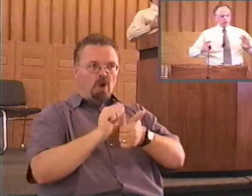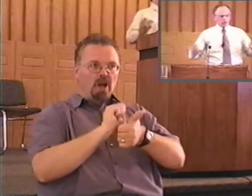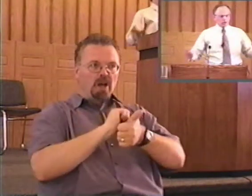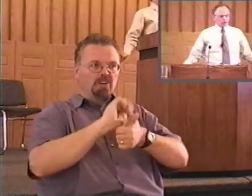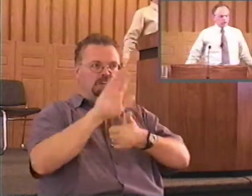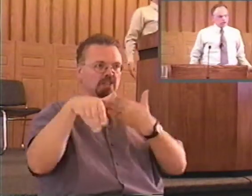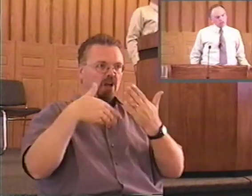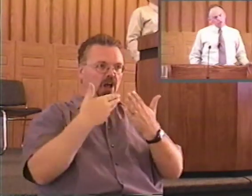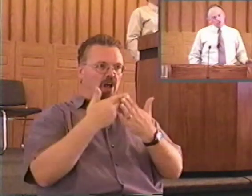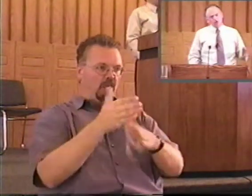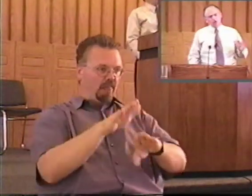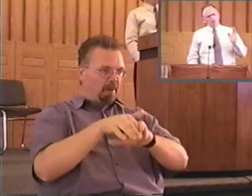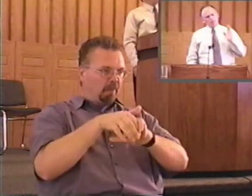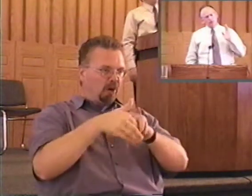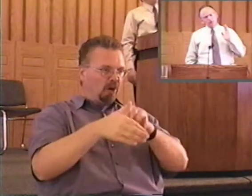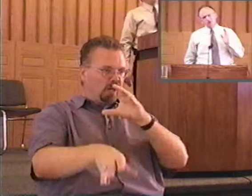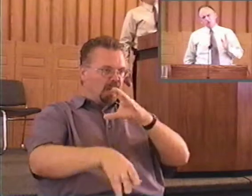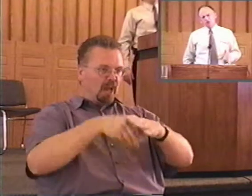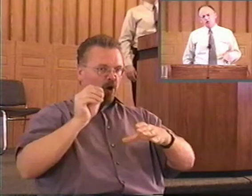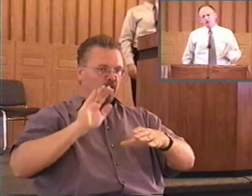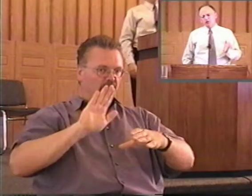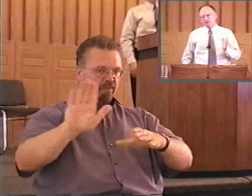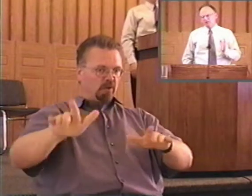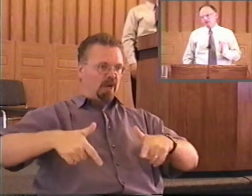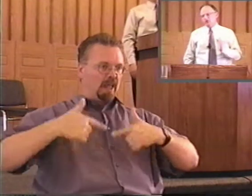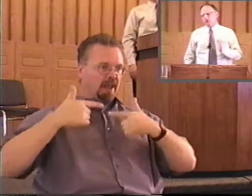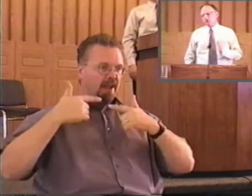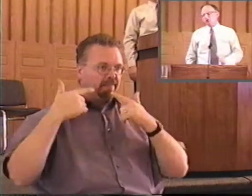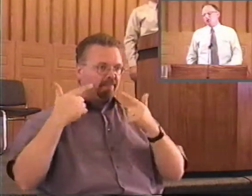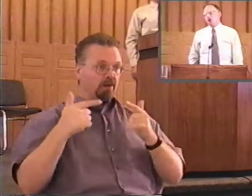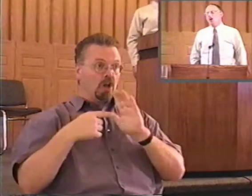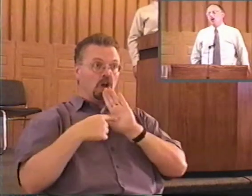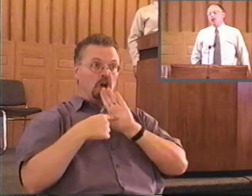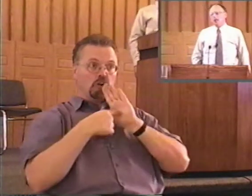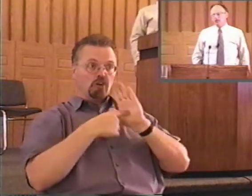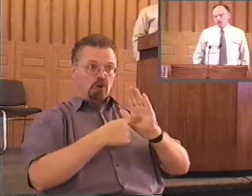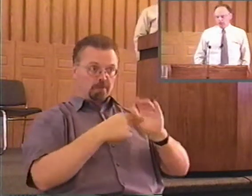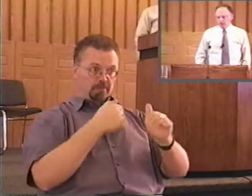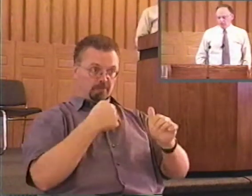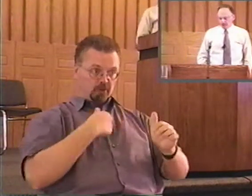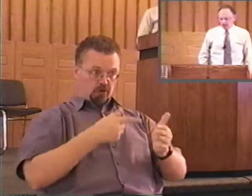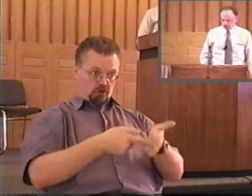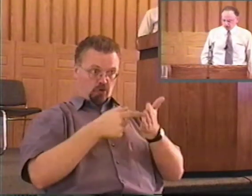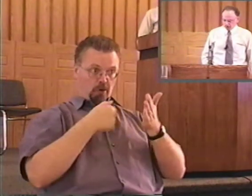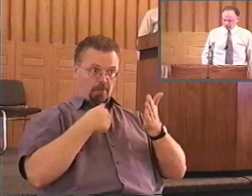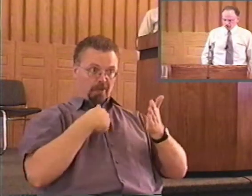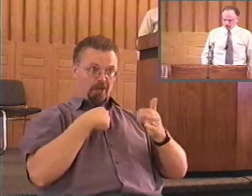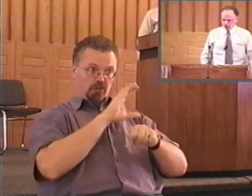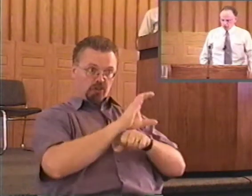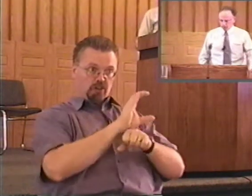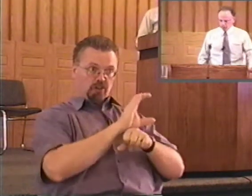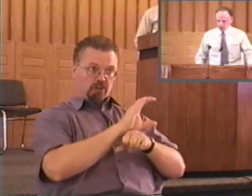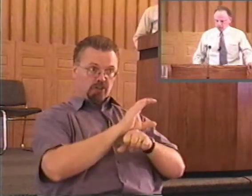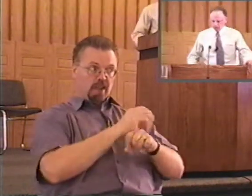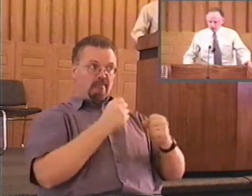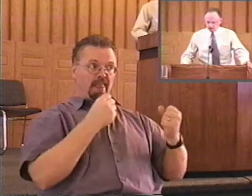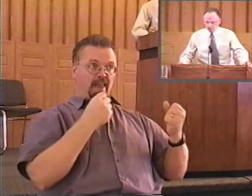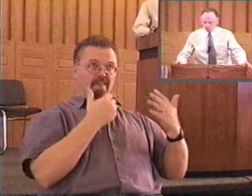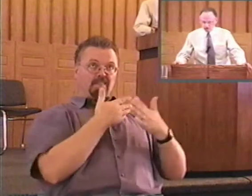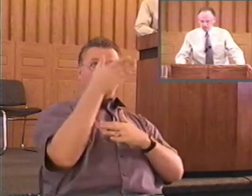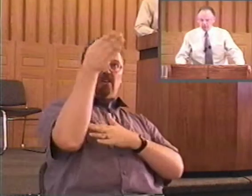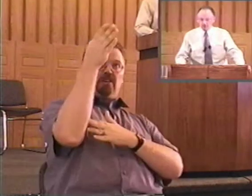and out of a church. You show me a church that fears God, And I'll show you a church